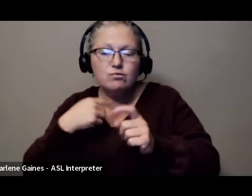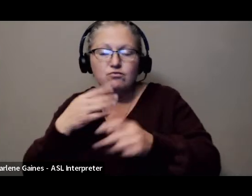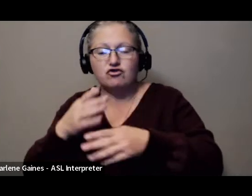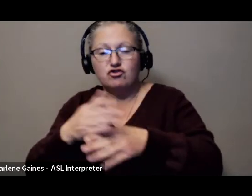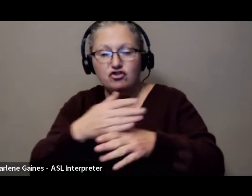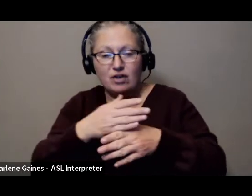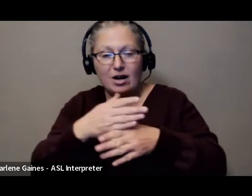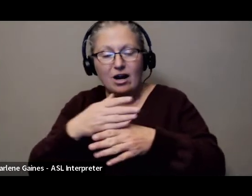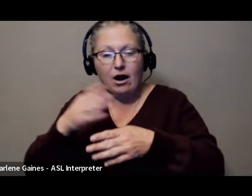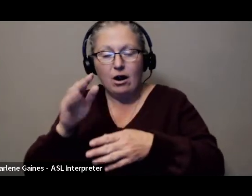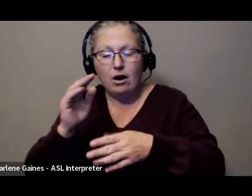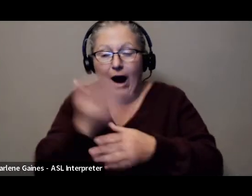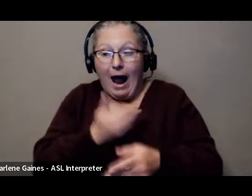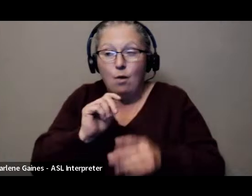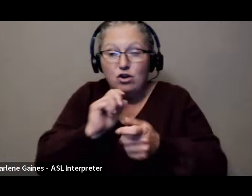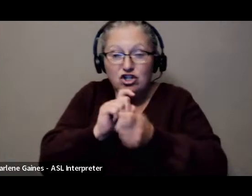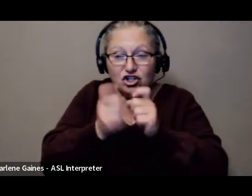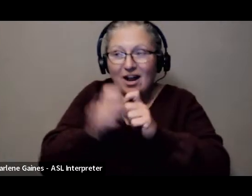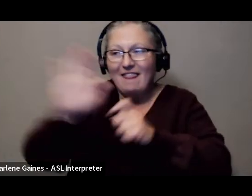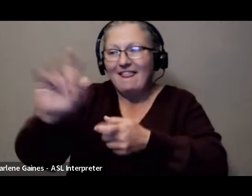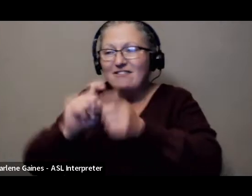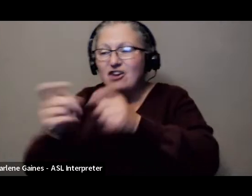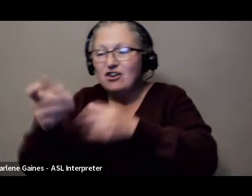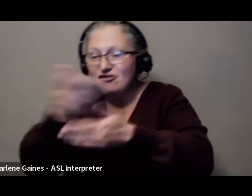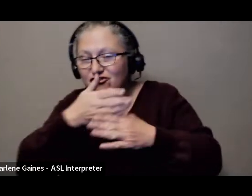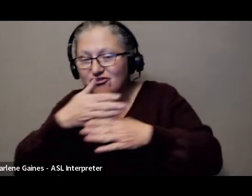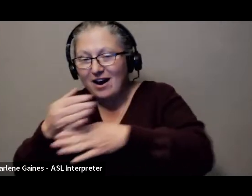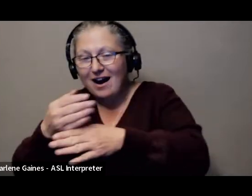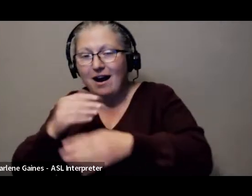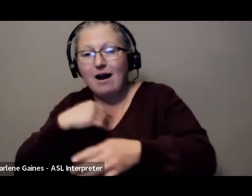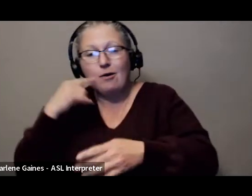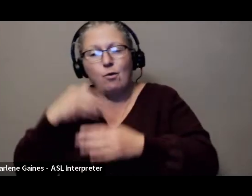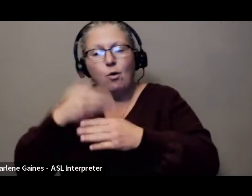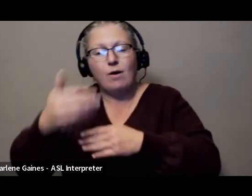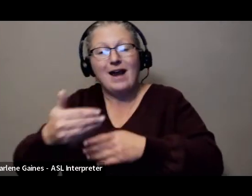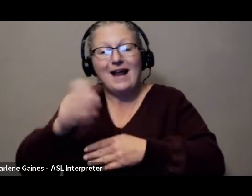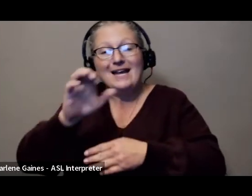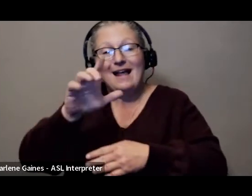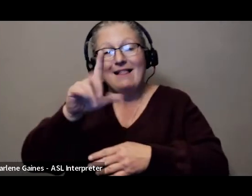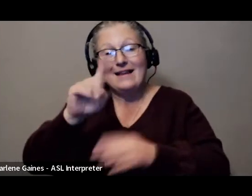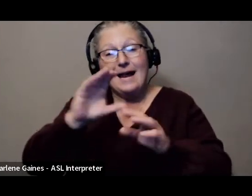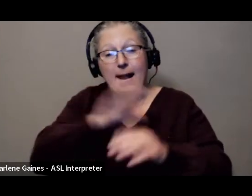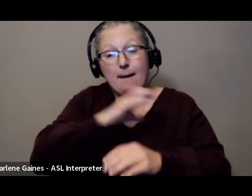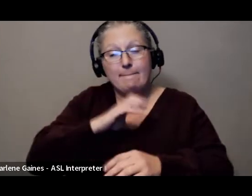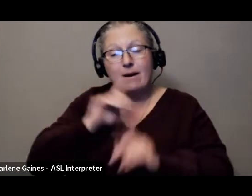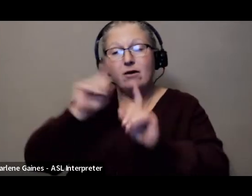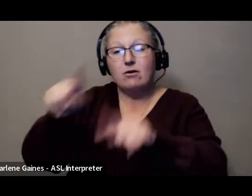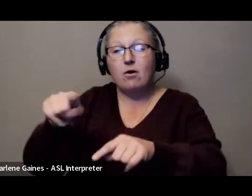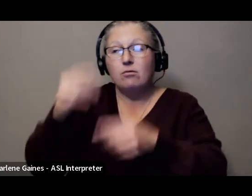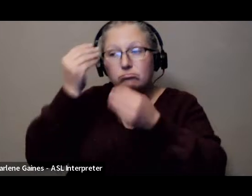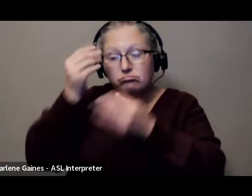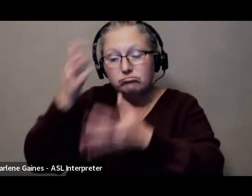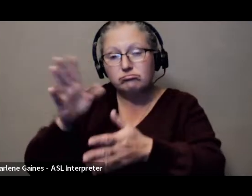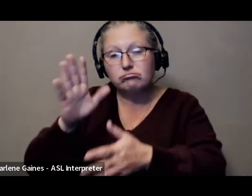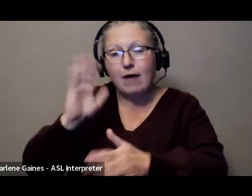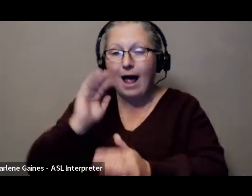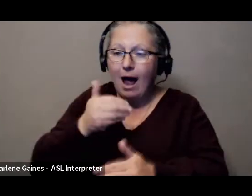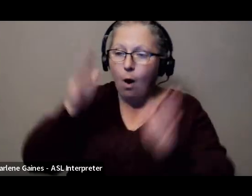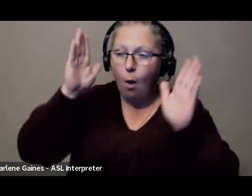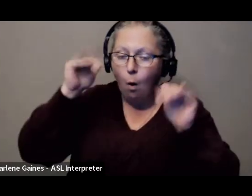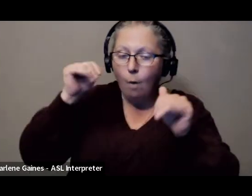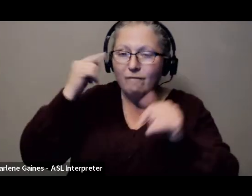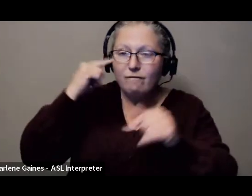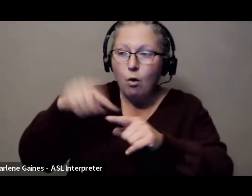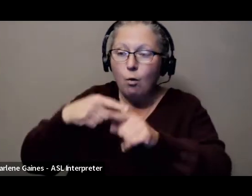other's changes, and then I'm actually going to one of their next ELD committees to talk about what, our hopes are for when students are